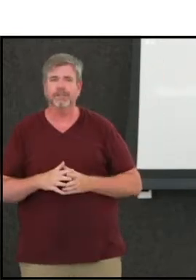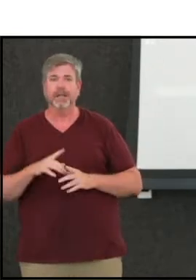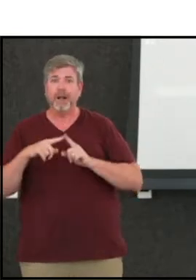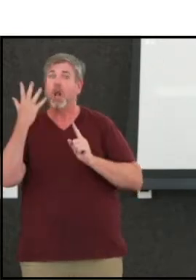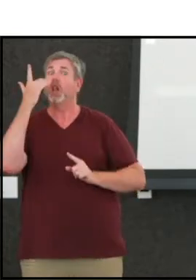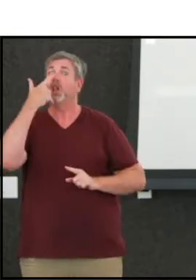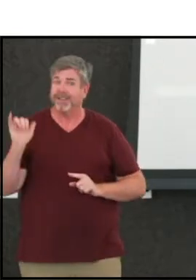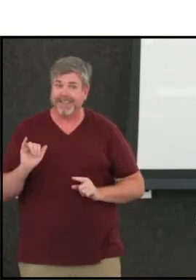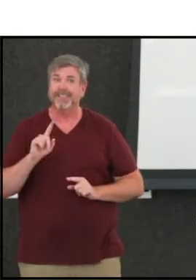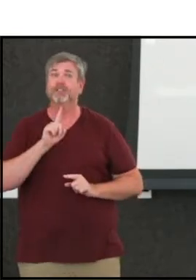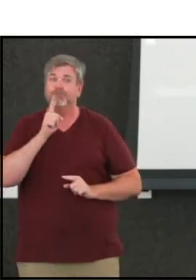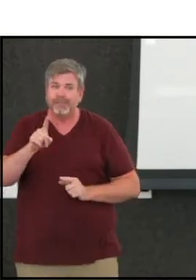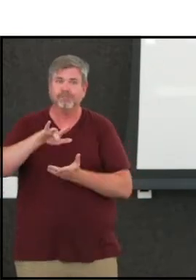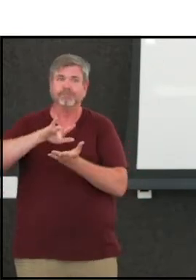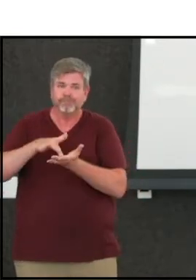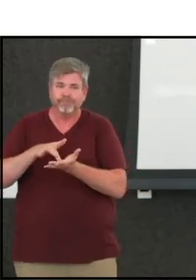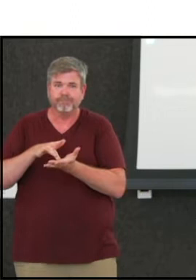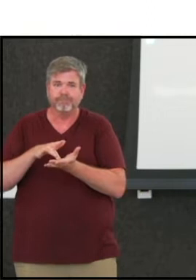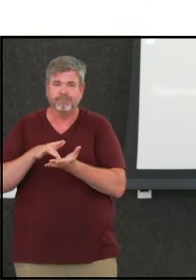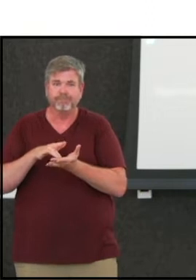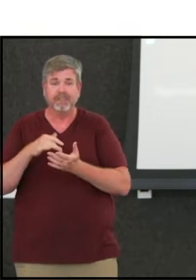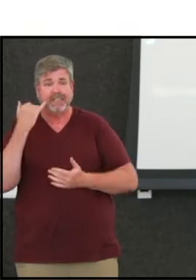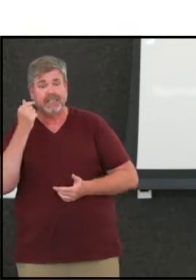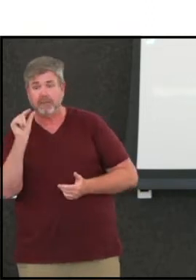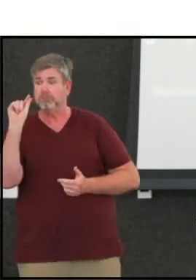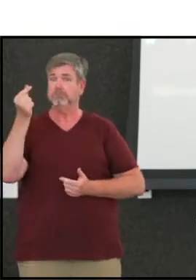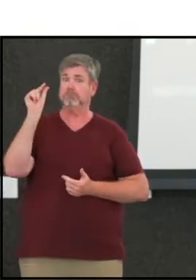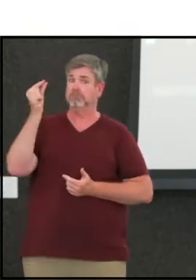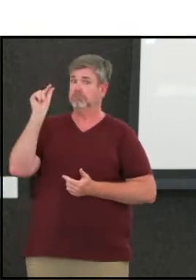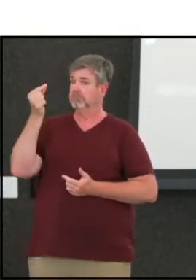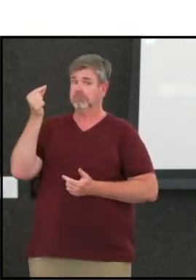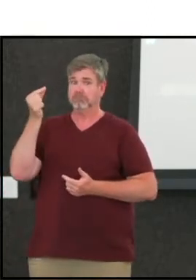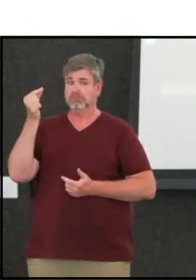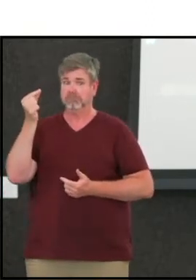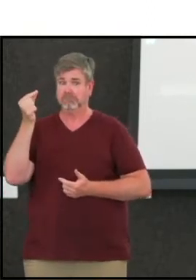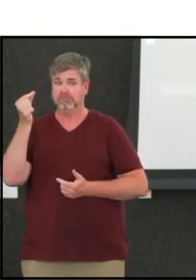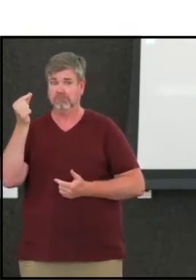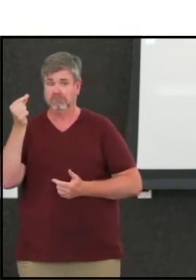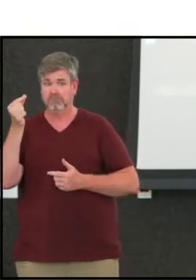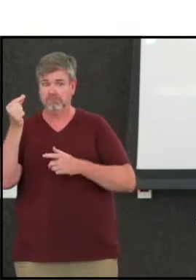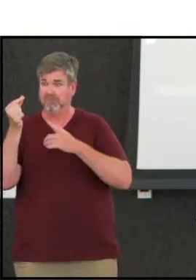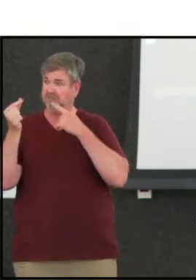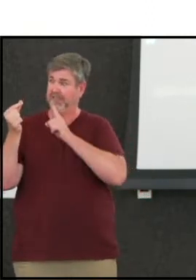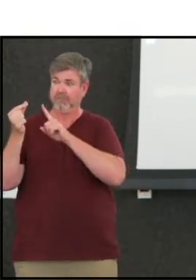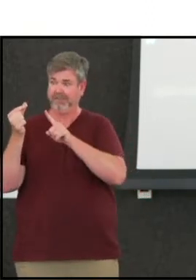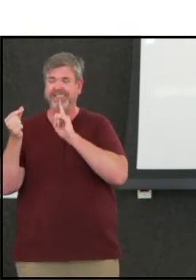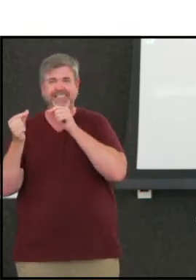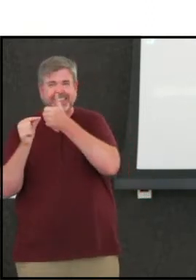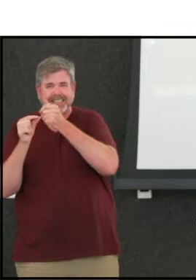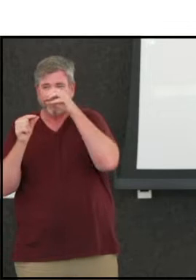like very real, so you would not know it's mixed, but it is. Unfortunately, a lot of our teens who are getting